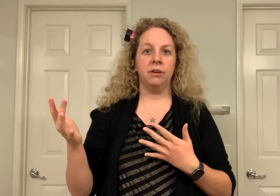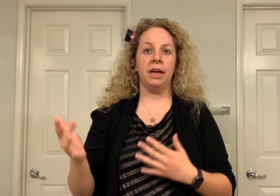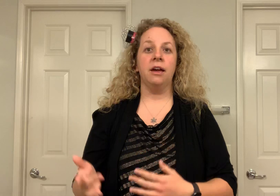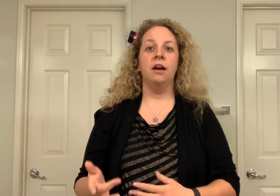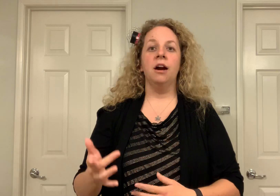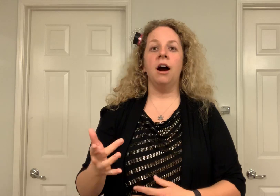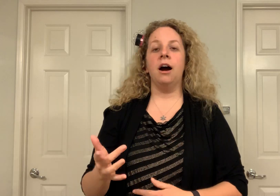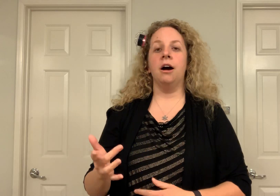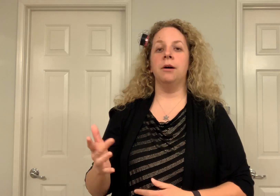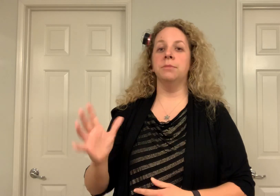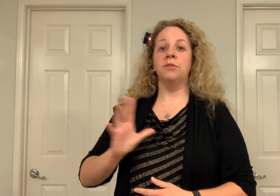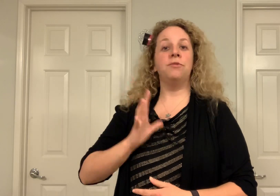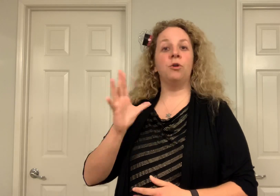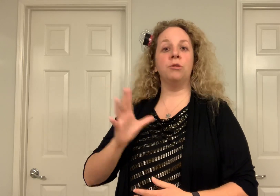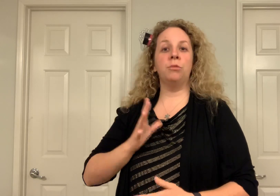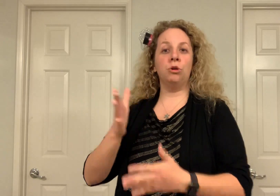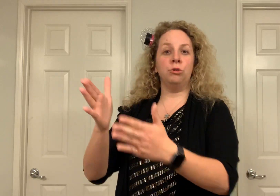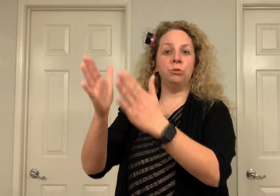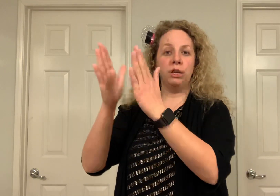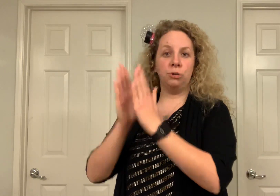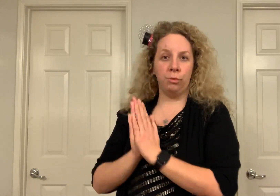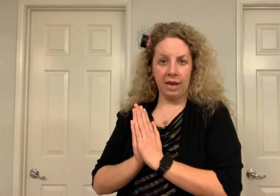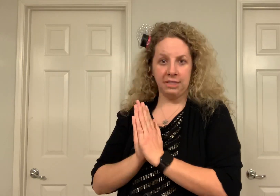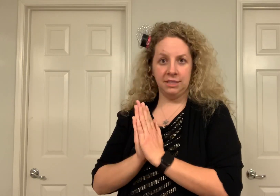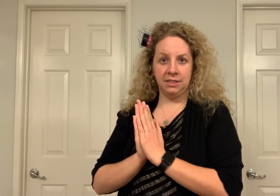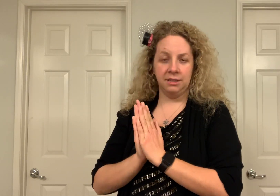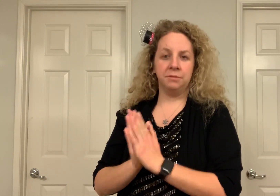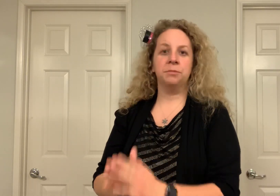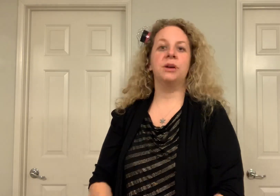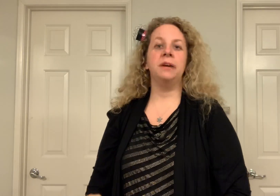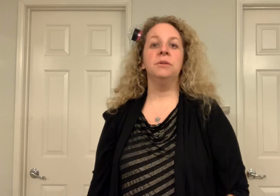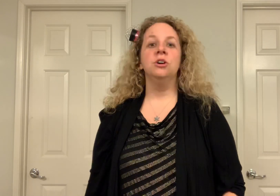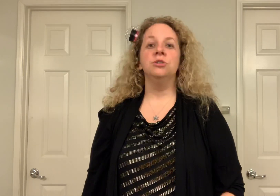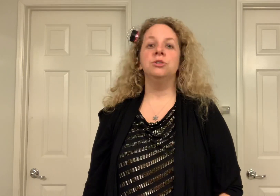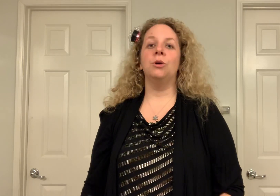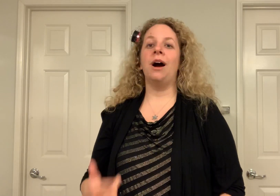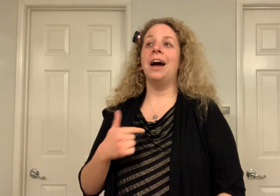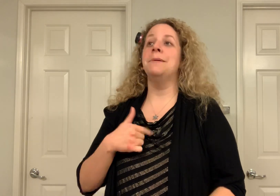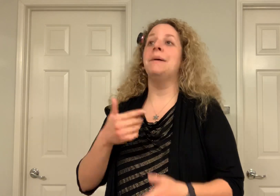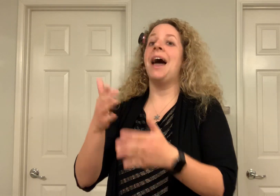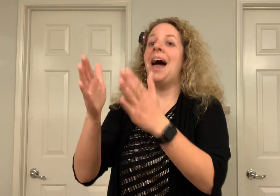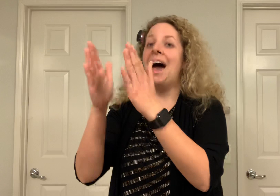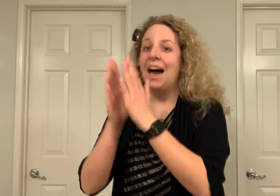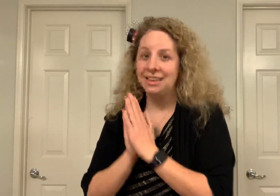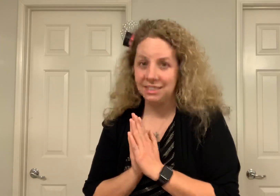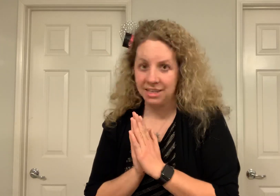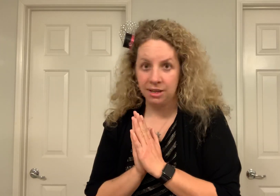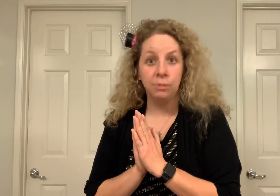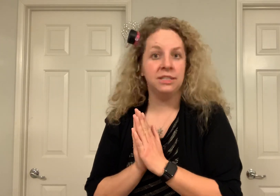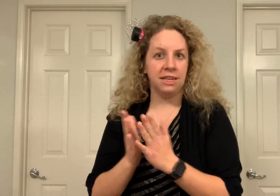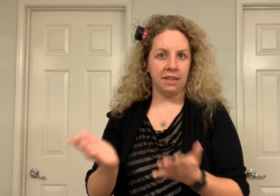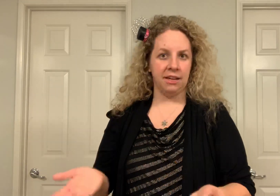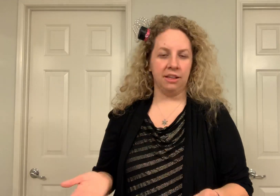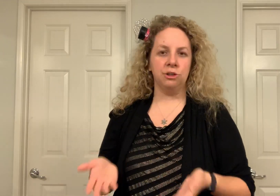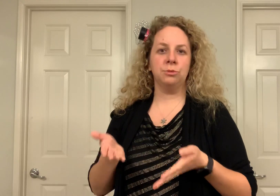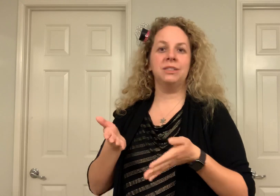okay? The formal request, okay? So I'm asking, we say that in English, we'll say,